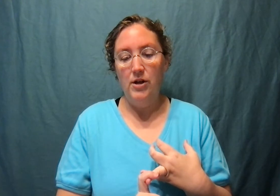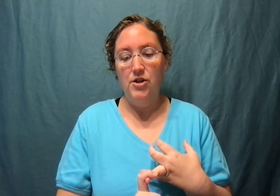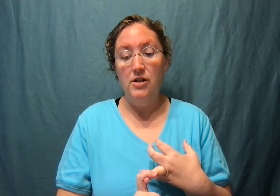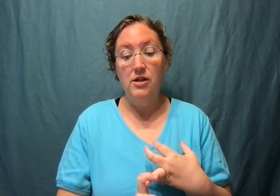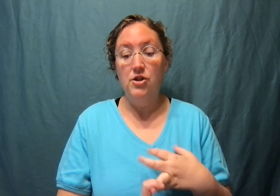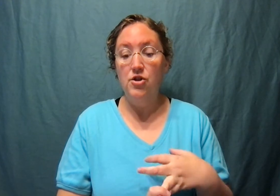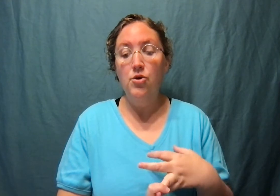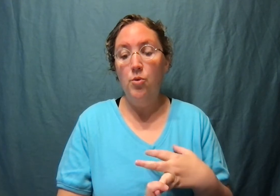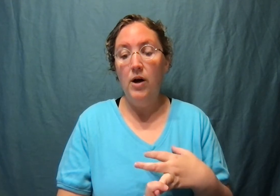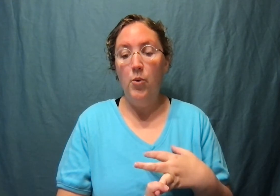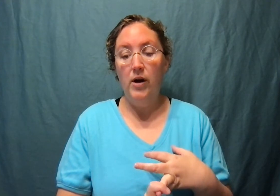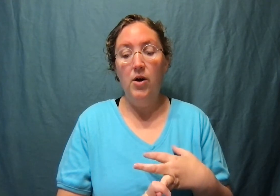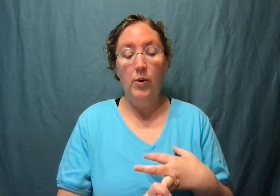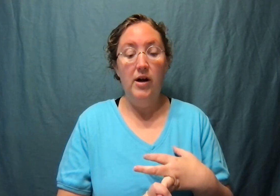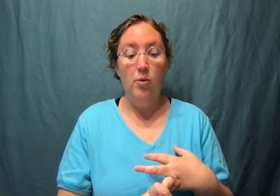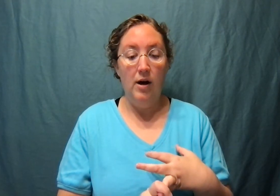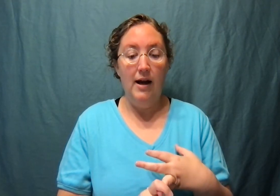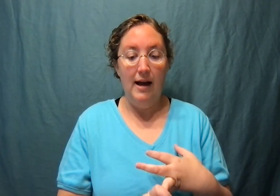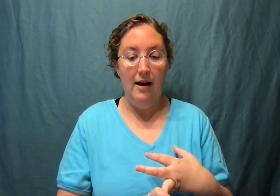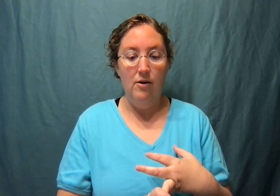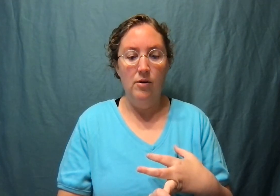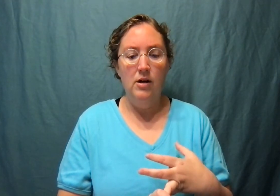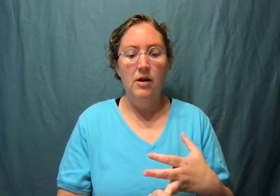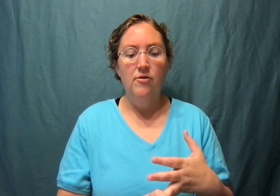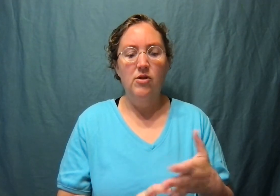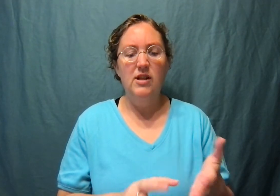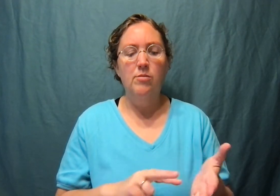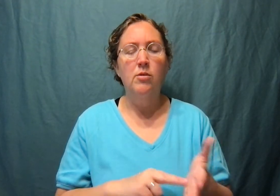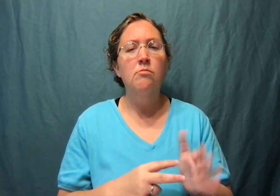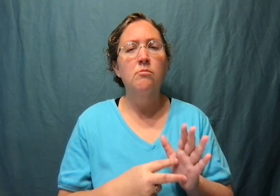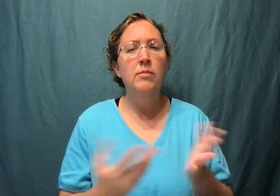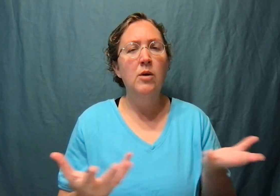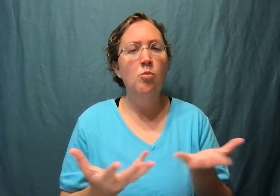question, such as who, what, where, when, why, how. For example,